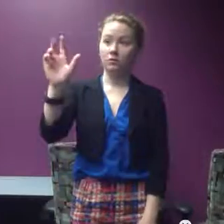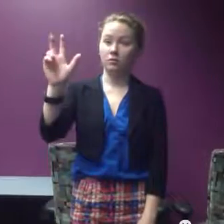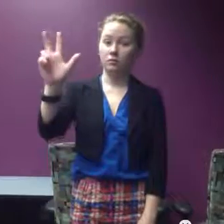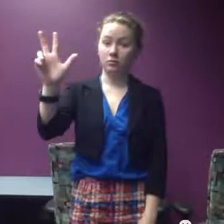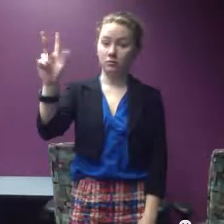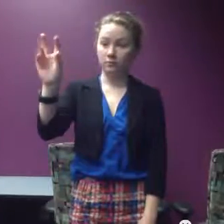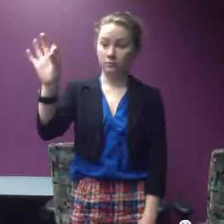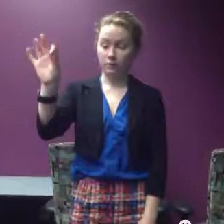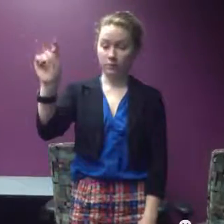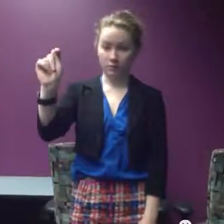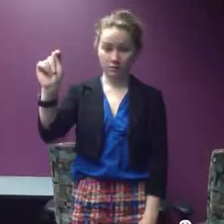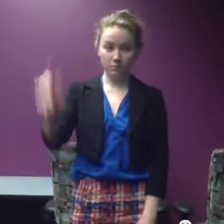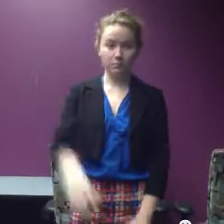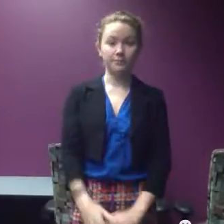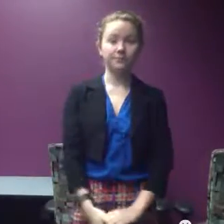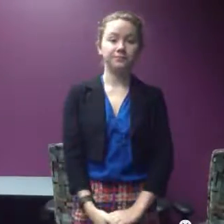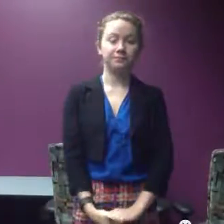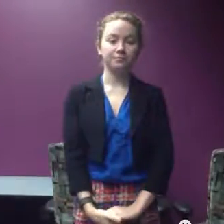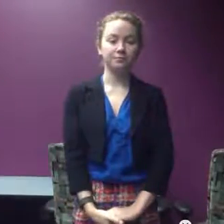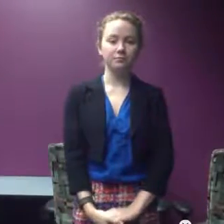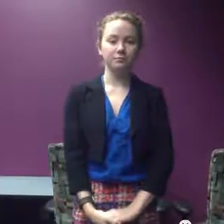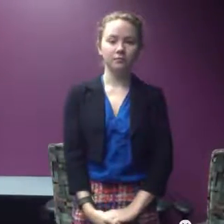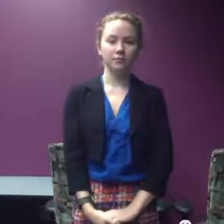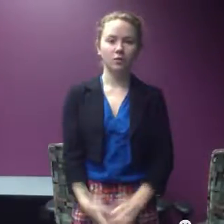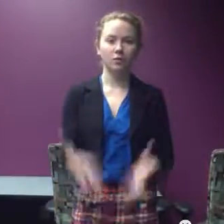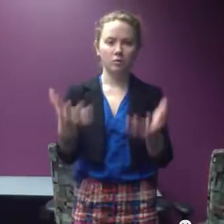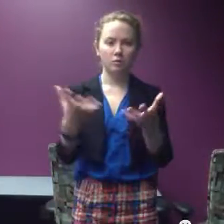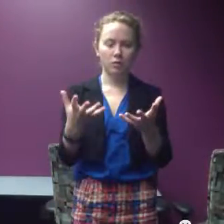5 feet times 3 feet